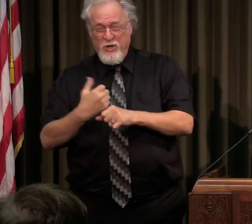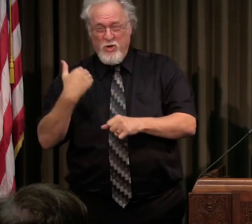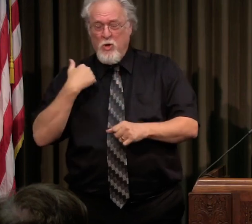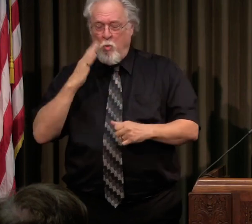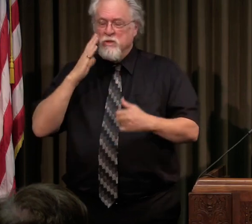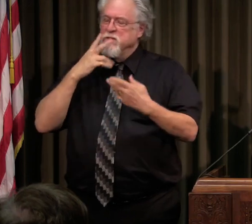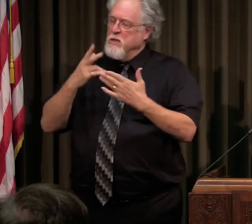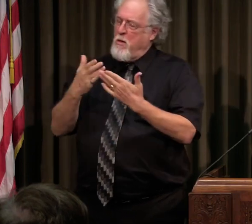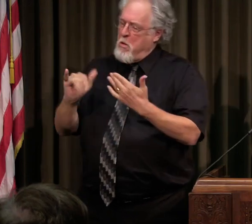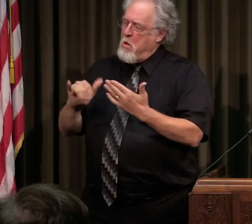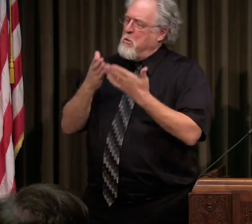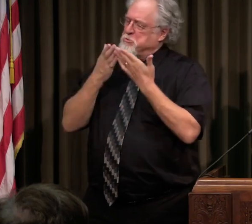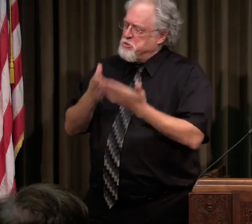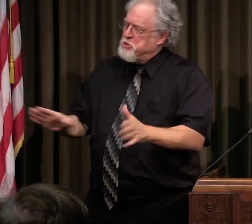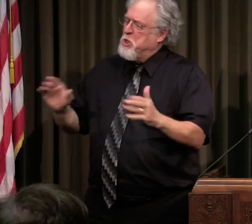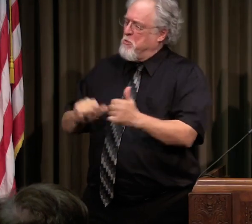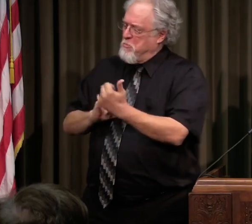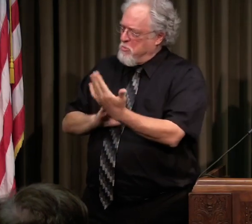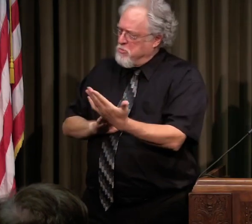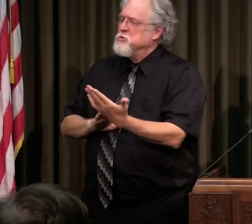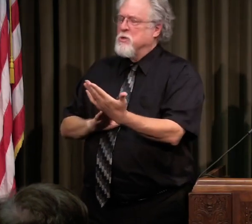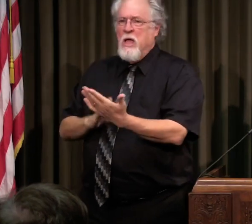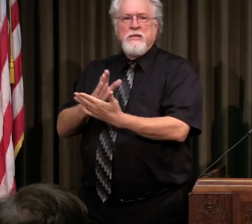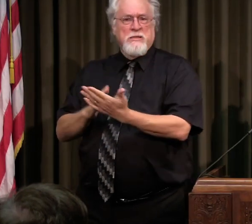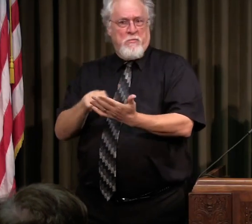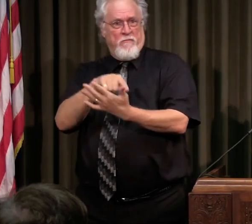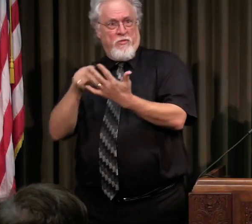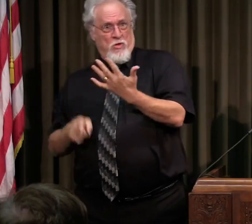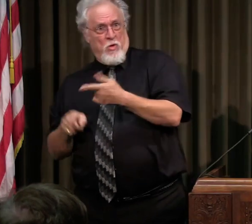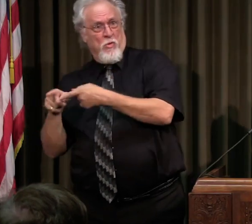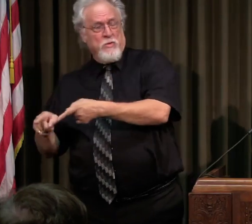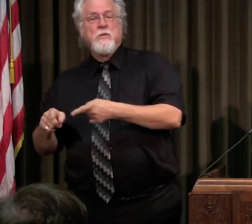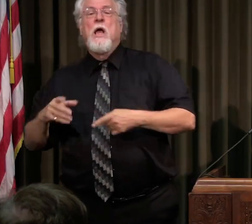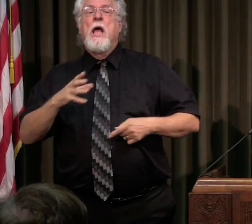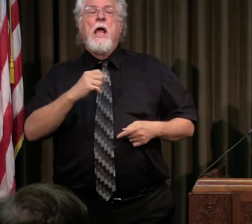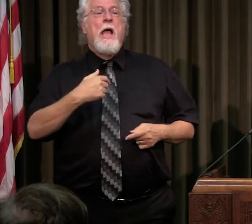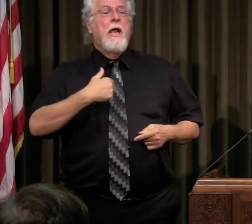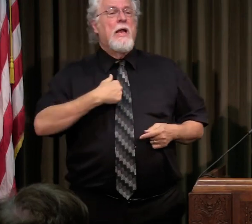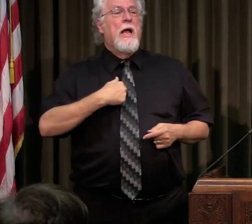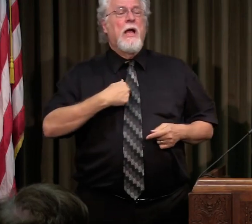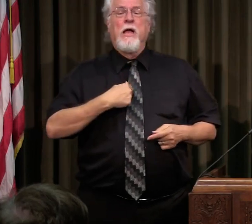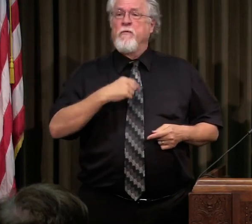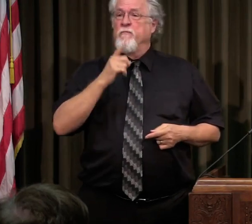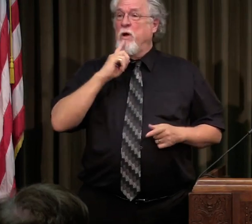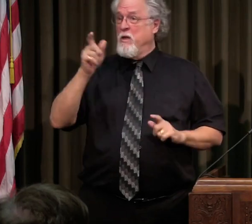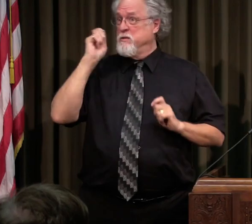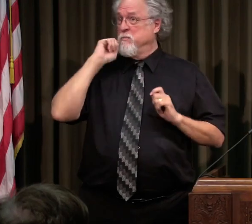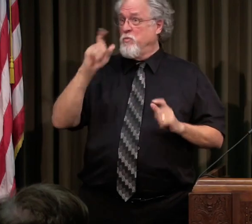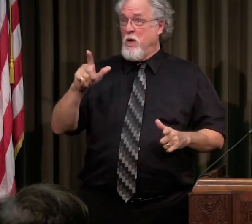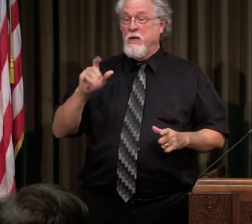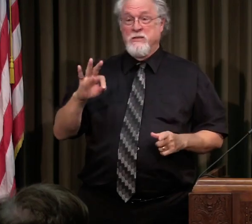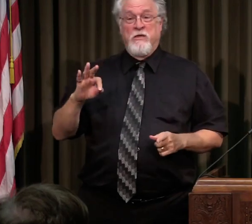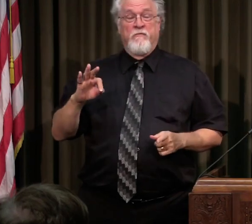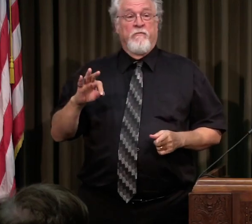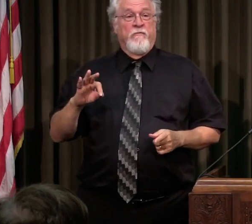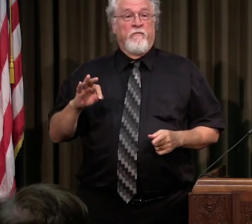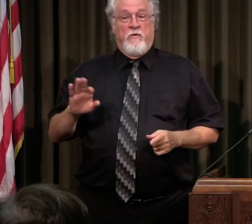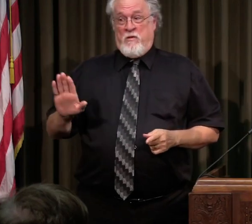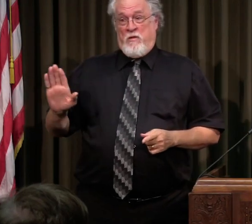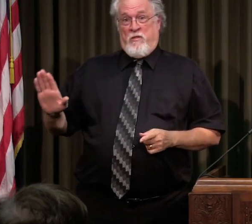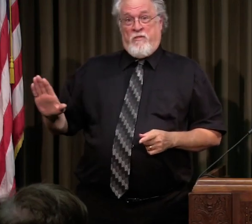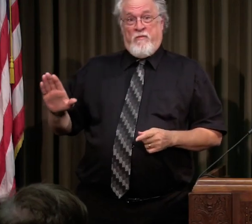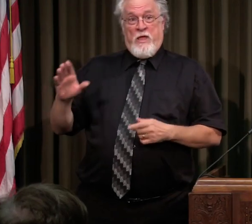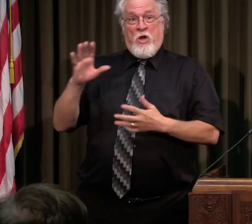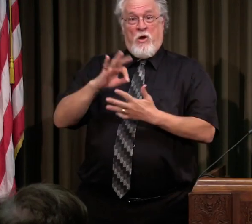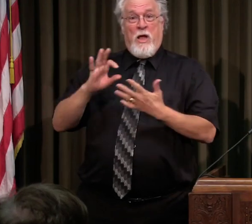approach, and it would be some of those items. And by the way, I'll be quite frankly surprised if there are options to consider